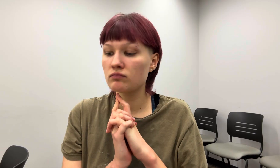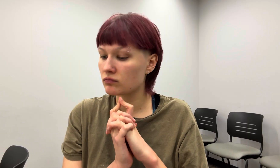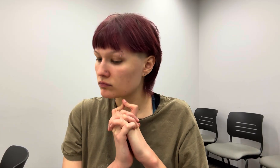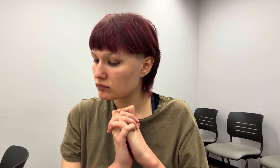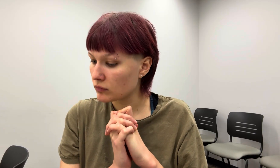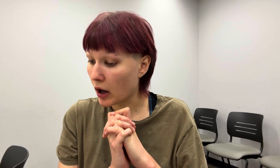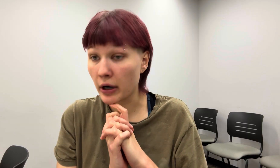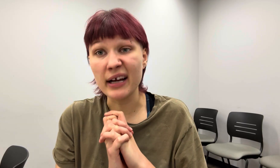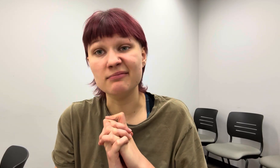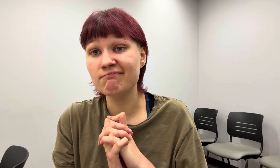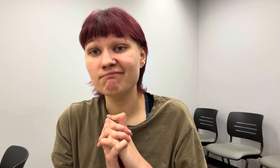All right.